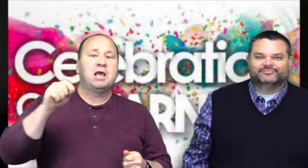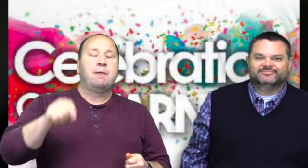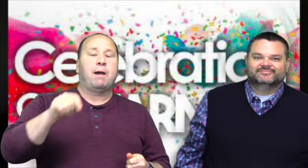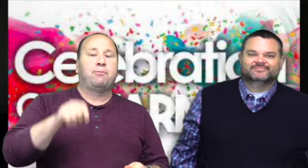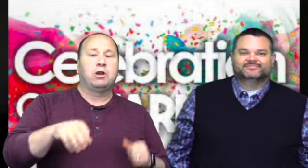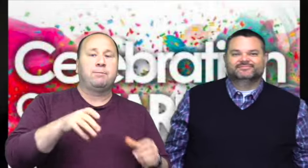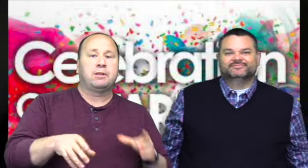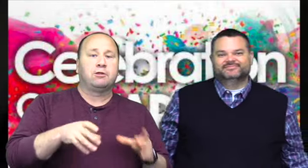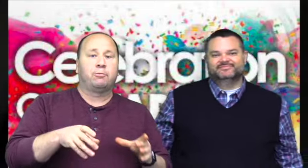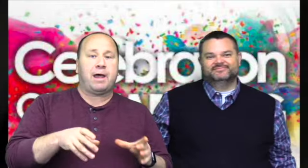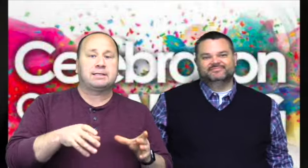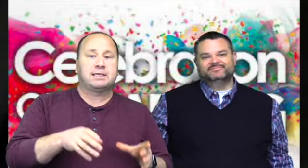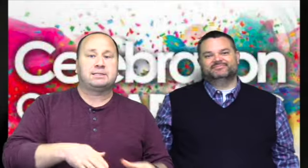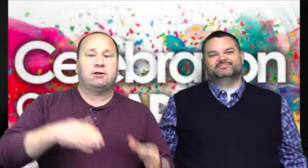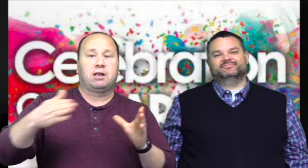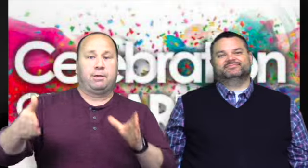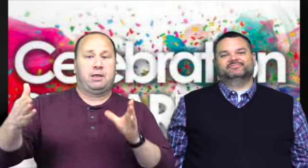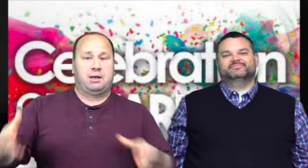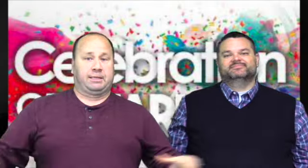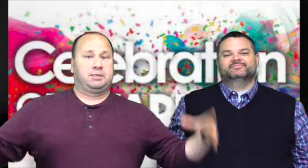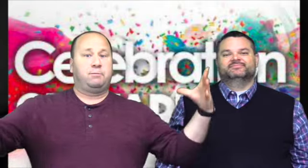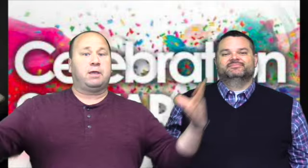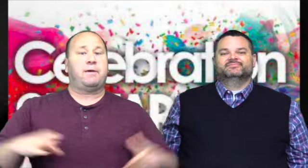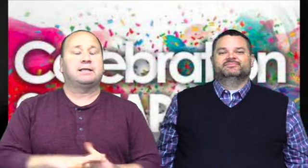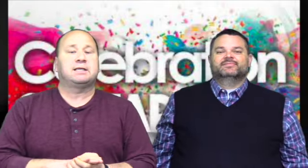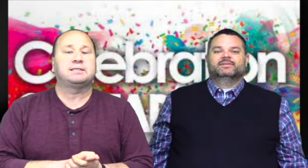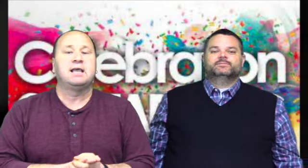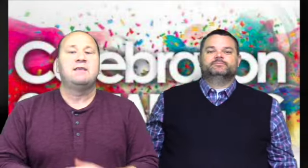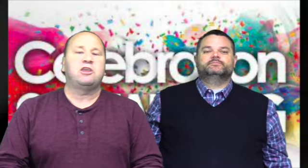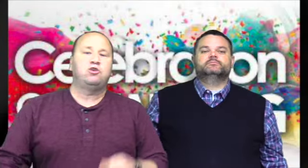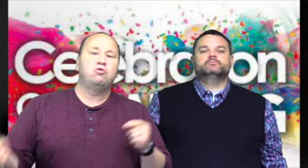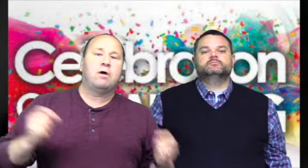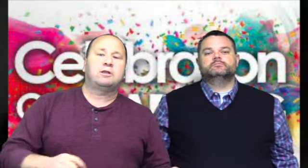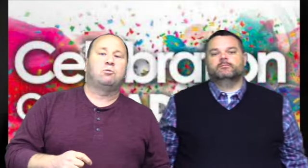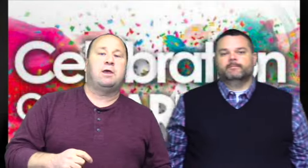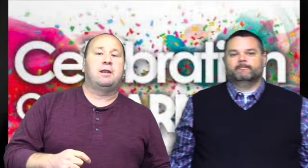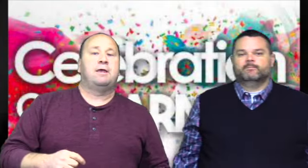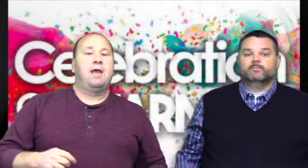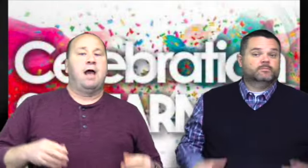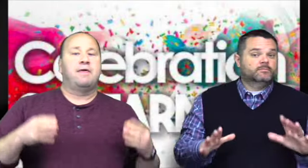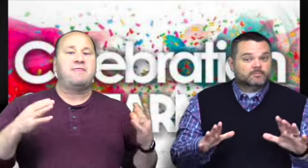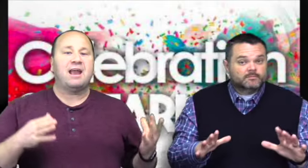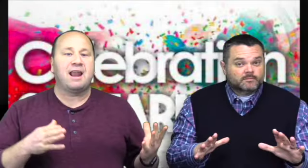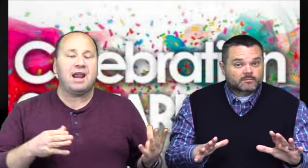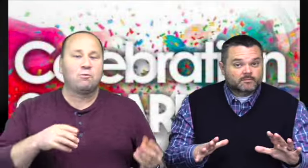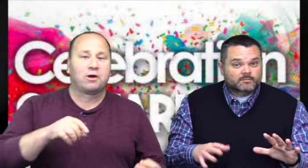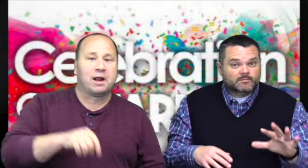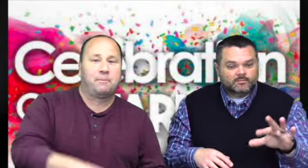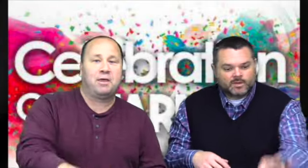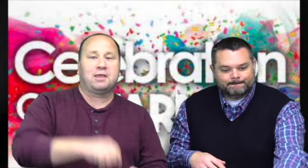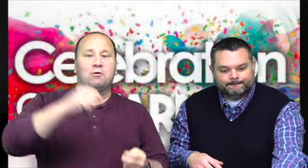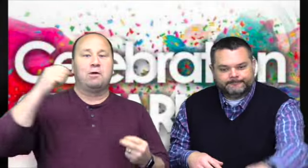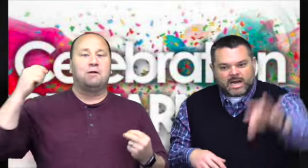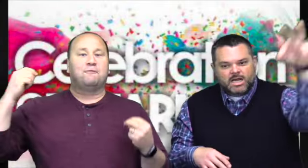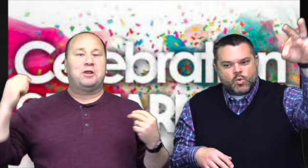by putting them in the little baskets that are gonna be next to the big baskets that you want to win. And then that night, we're gonna pick a winner for